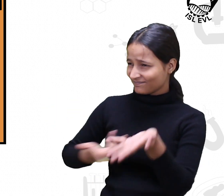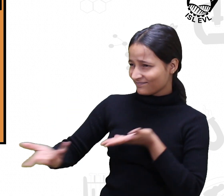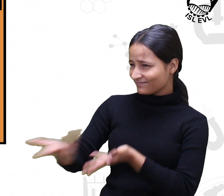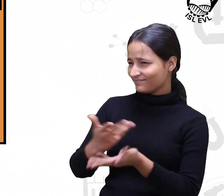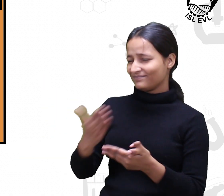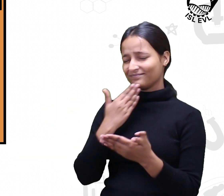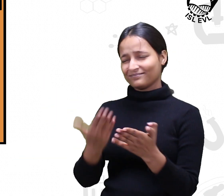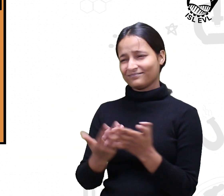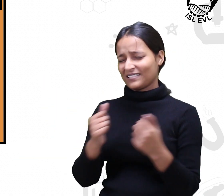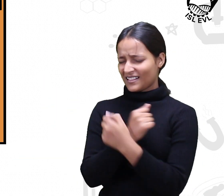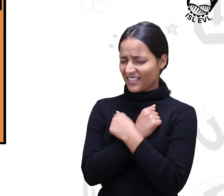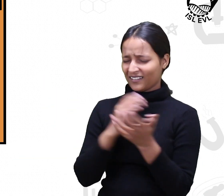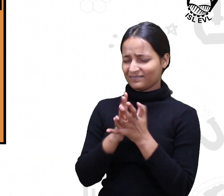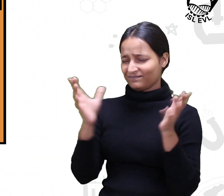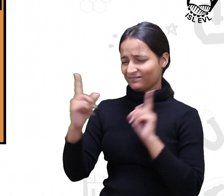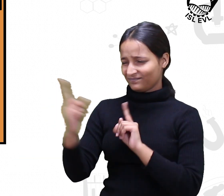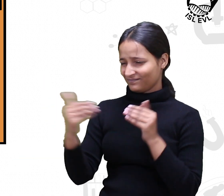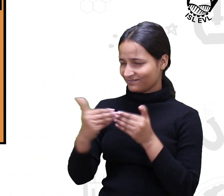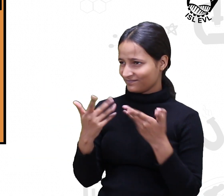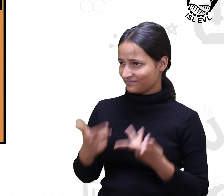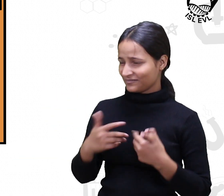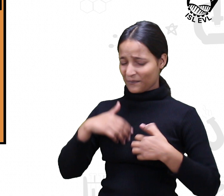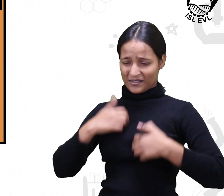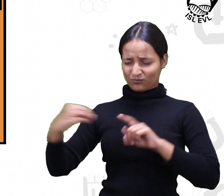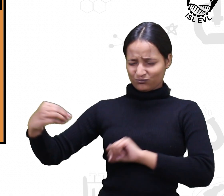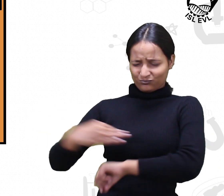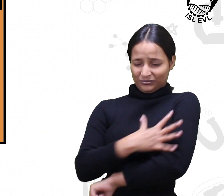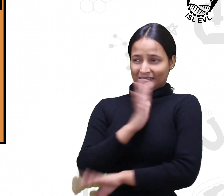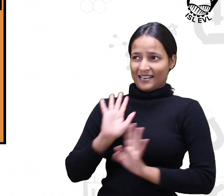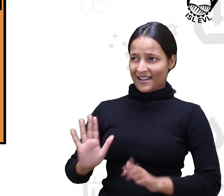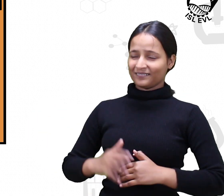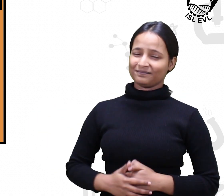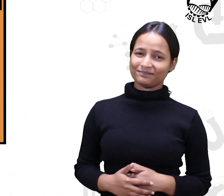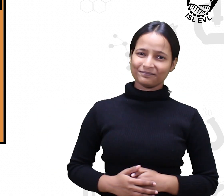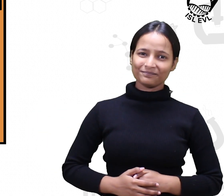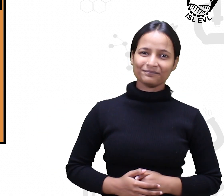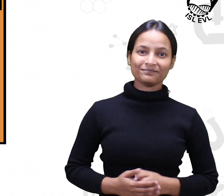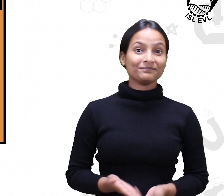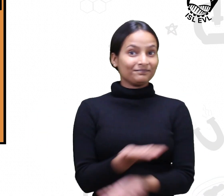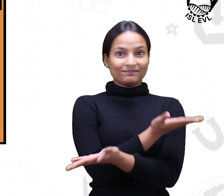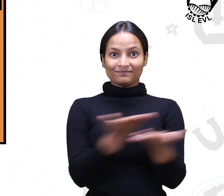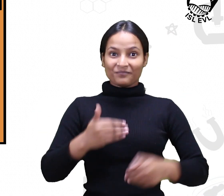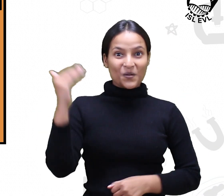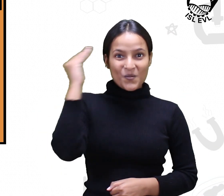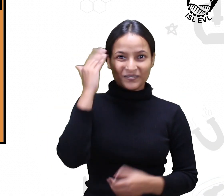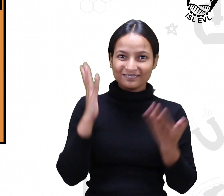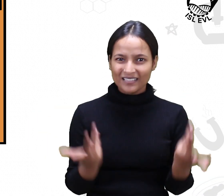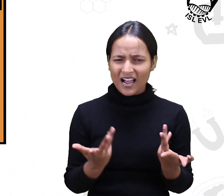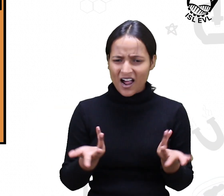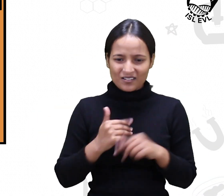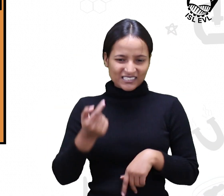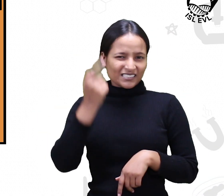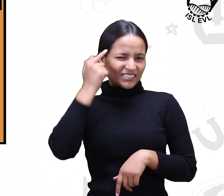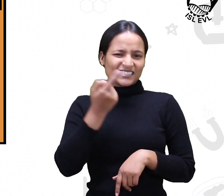your time with us on this interview. And it's been lovely chatting with you and super inspiring. So, do